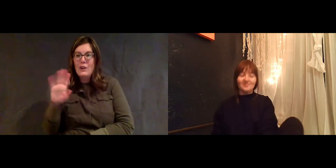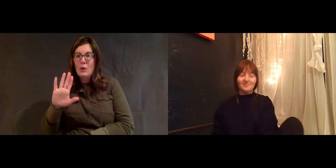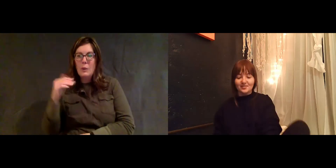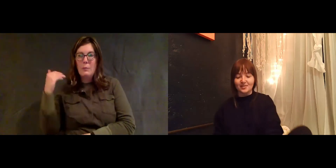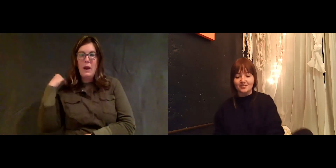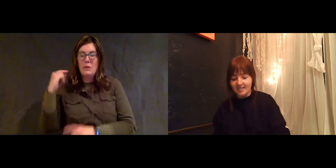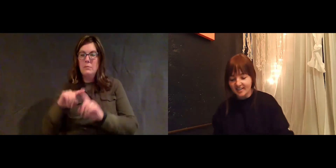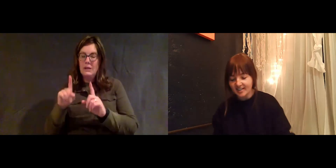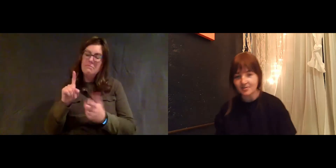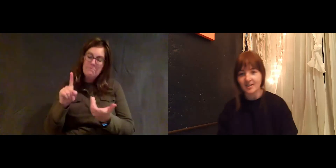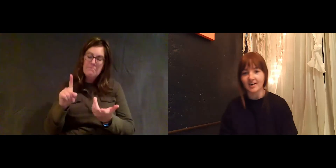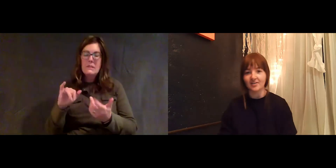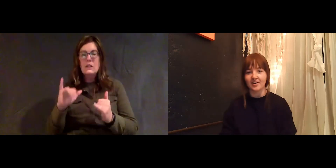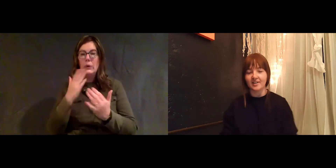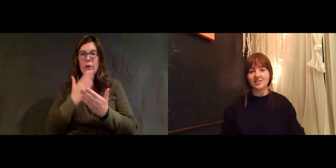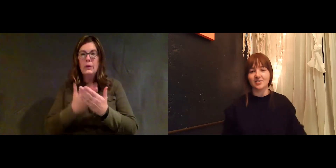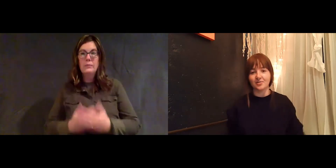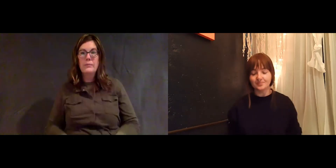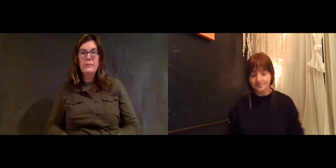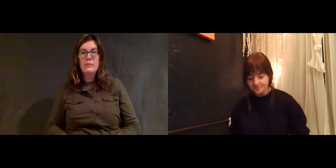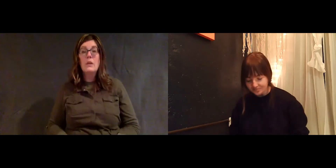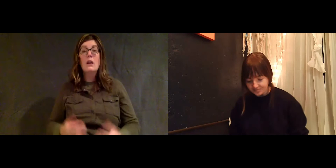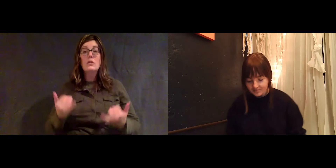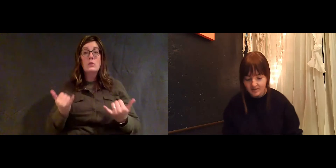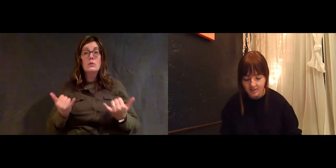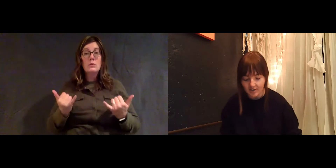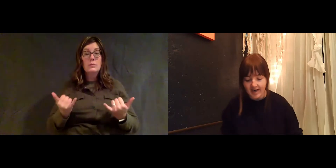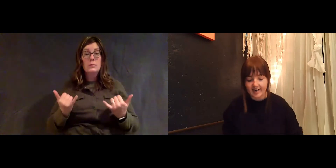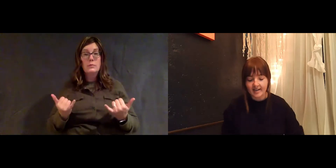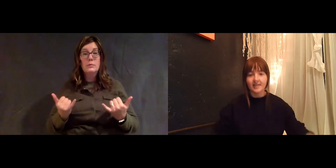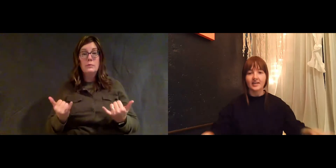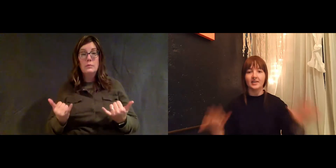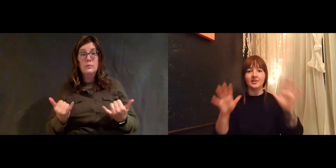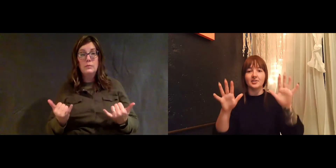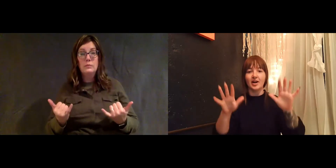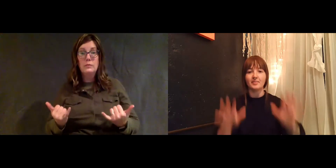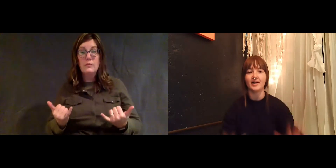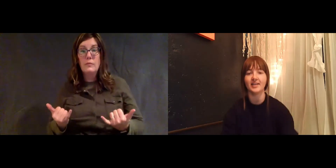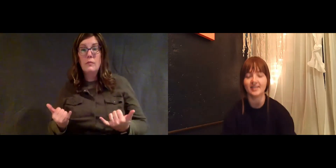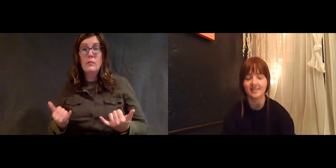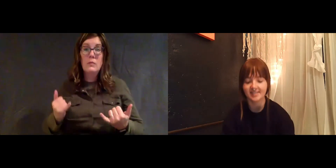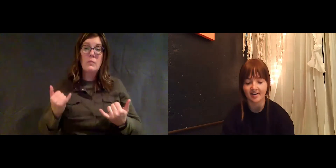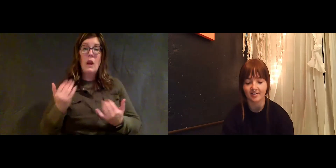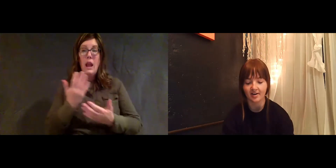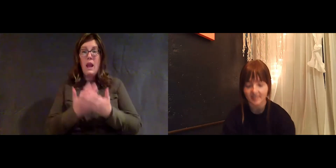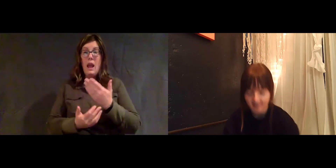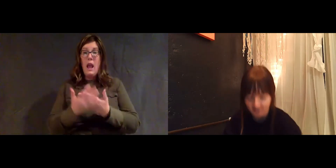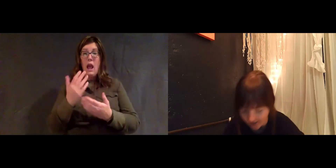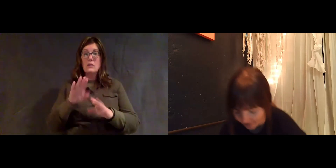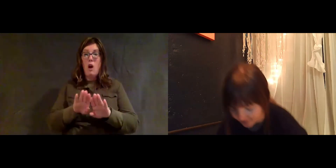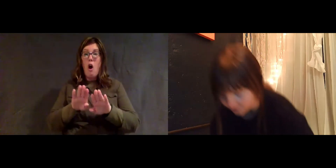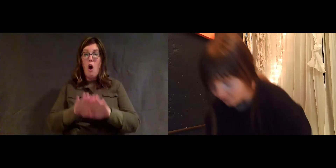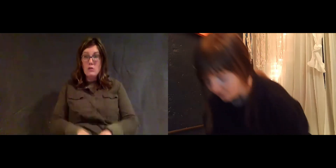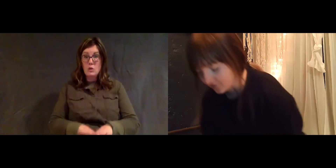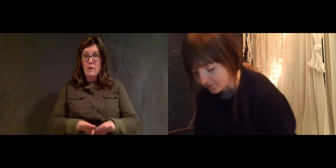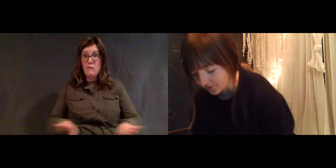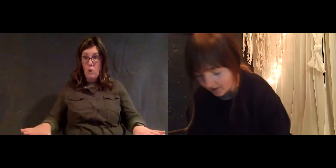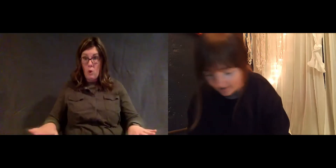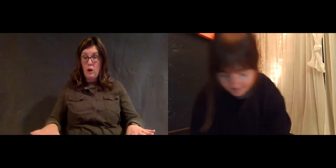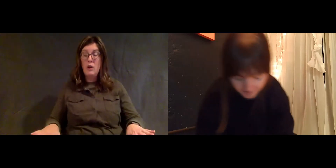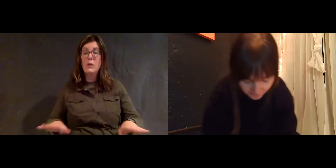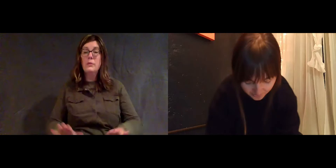right, from here, we are going to go ahead and drop our hands down onto the ground, roll